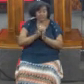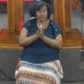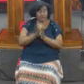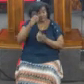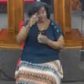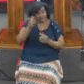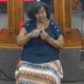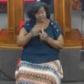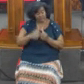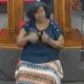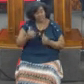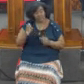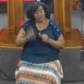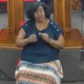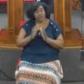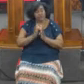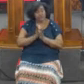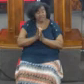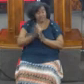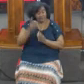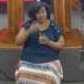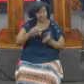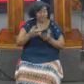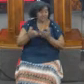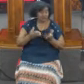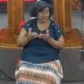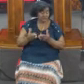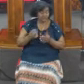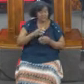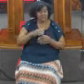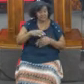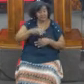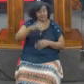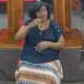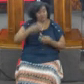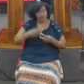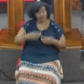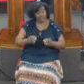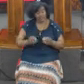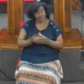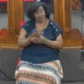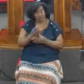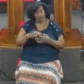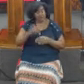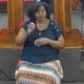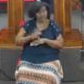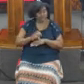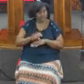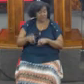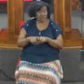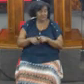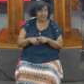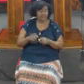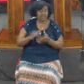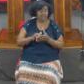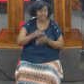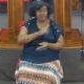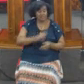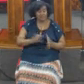another. So let's pray. Let's continue to pray for our service spiritually and only for the good of our church. And the Lord's will be done